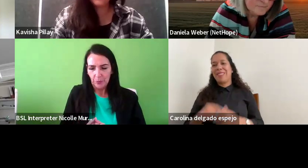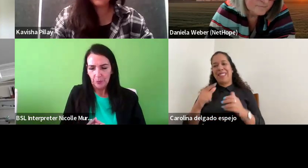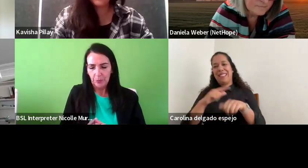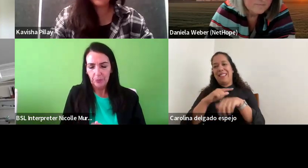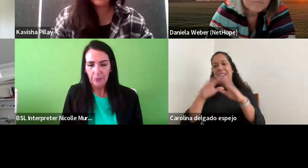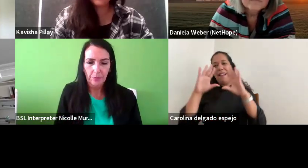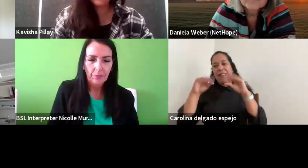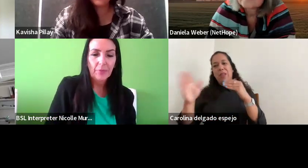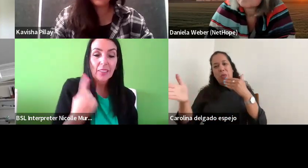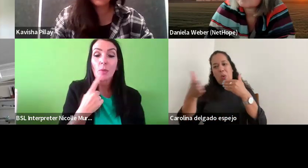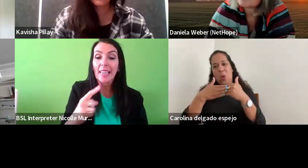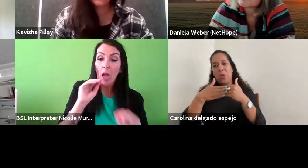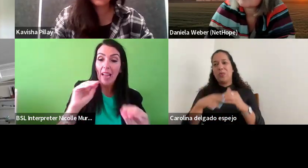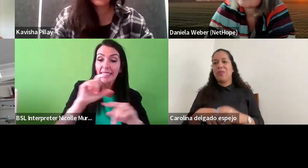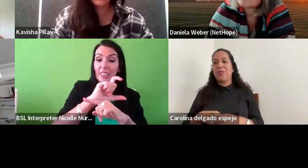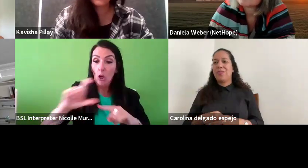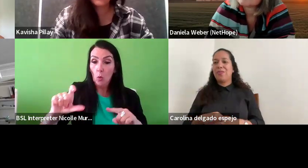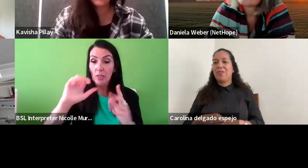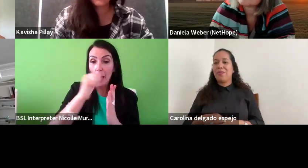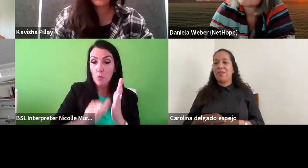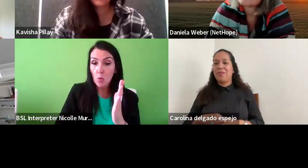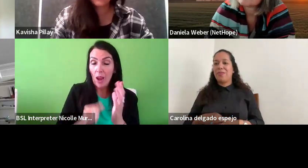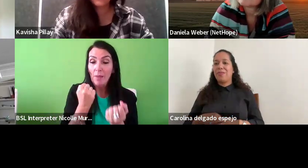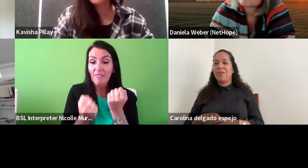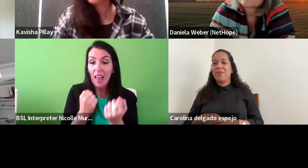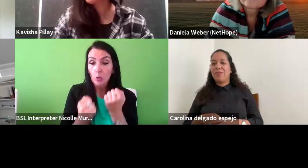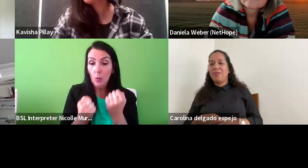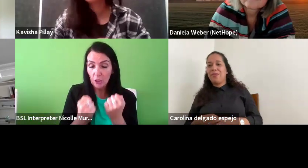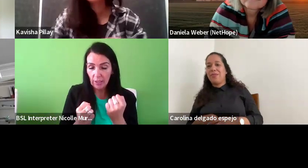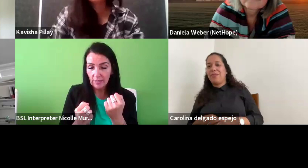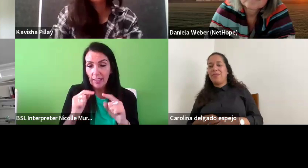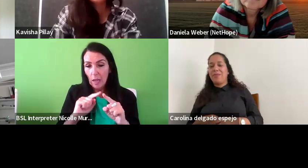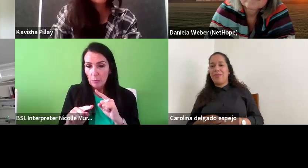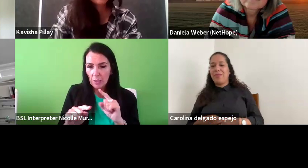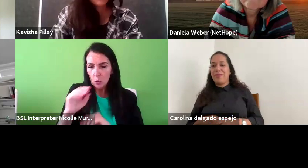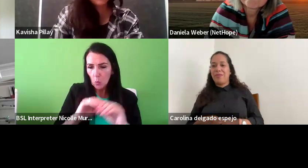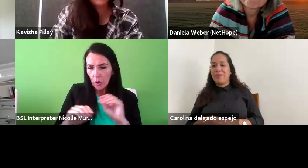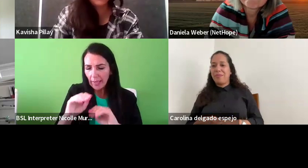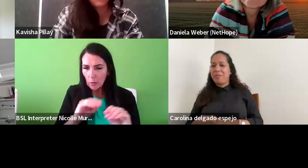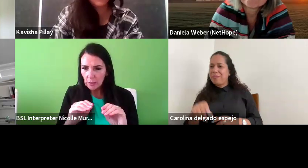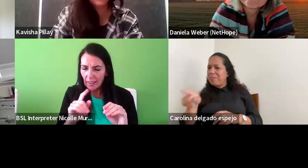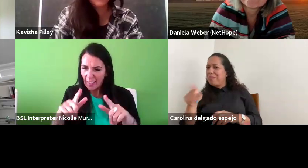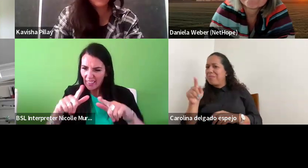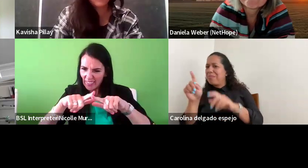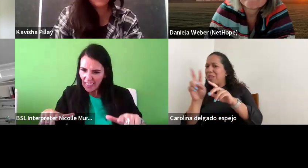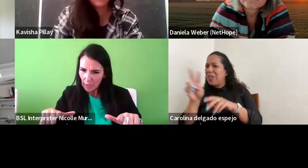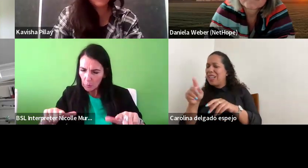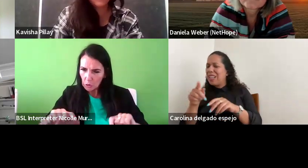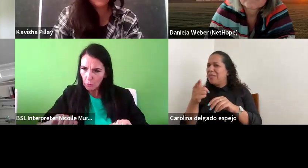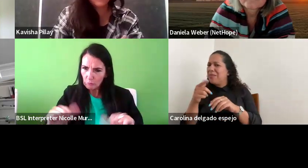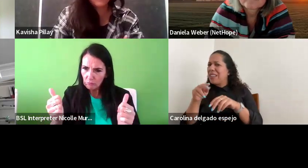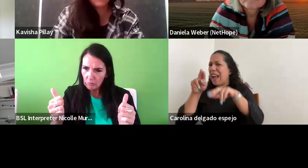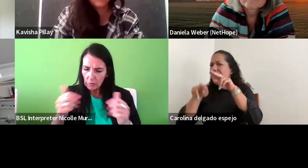Ushnish says, I teach a course in program evaluation and I'm trying to grapple with effective altruism. Has the language of effective altruism